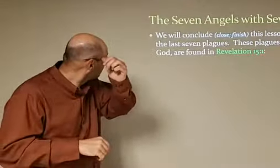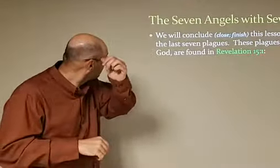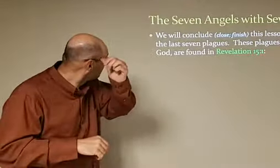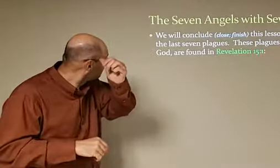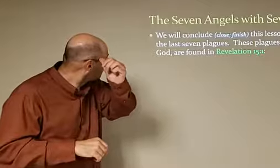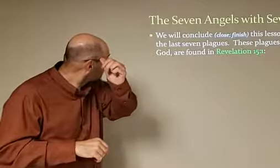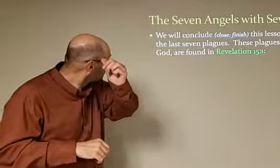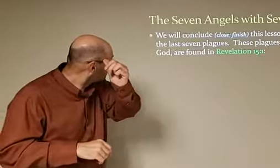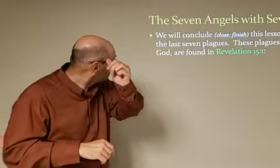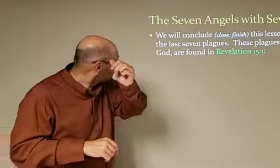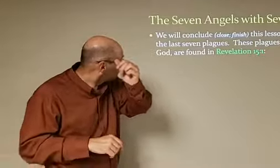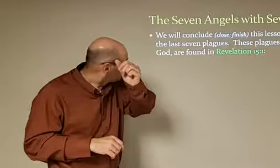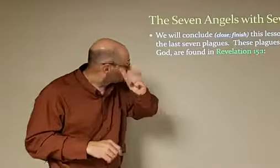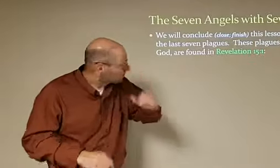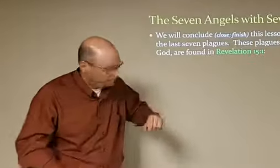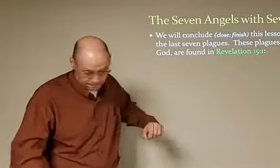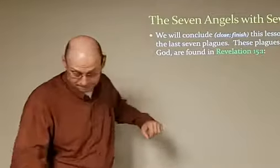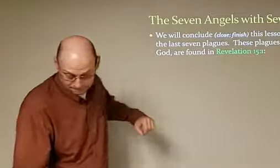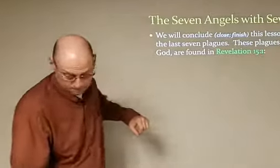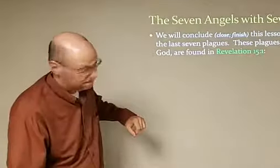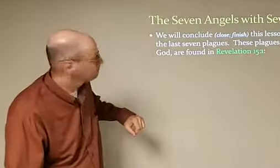this is Wednesday night Bible study.